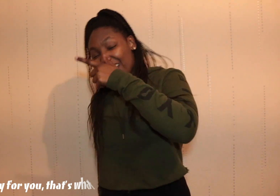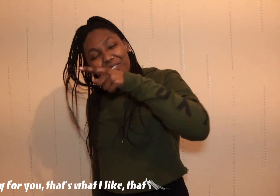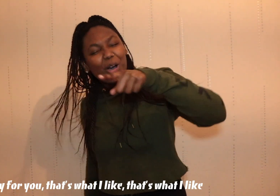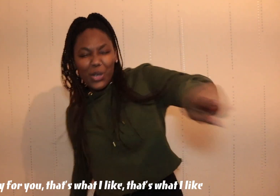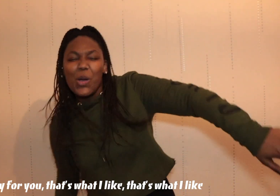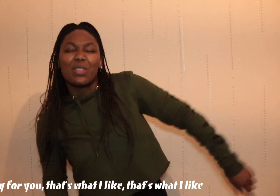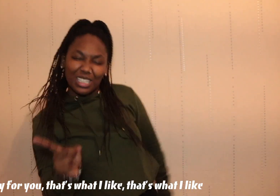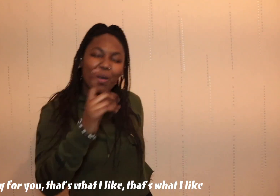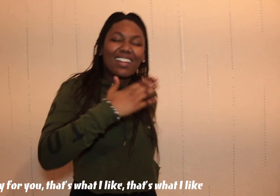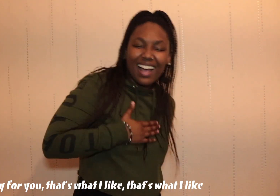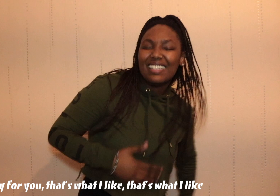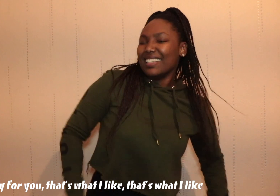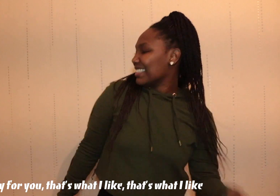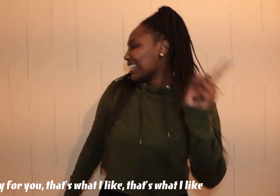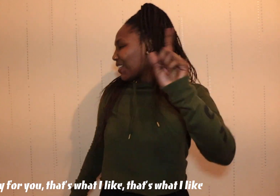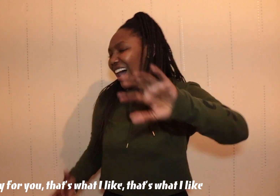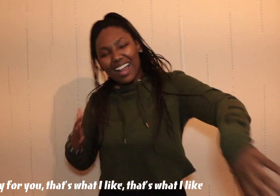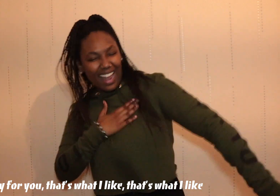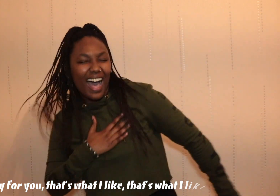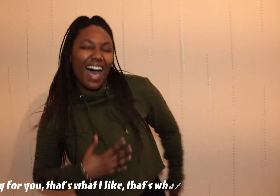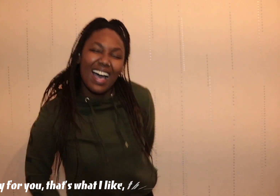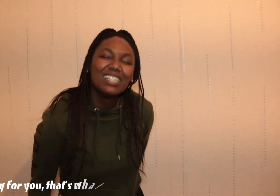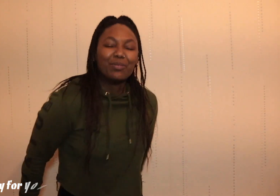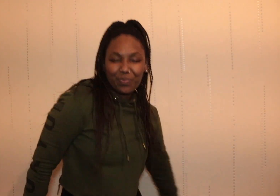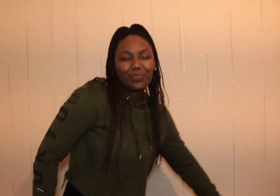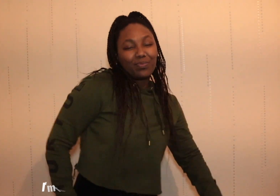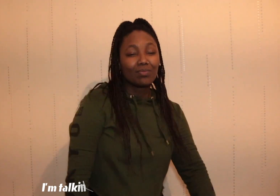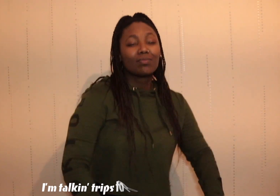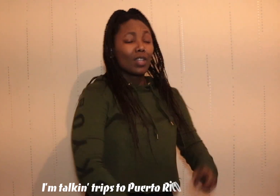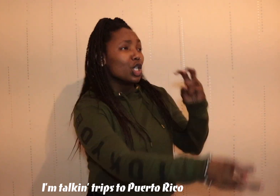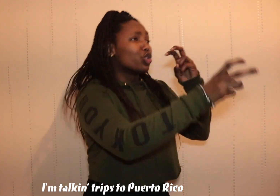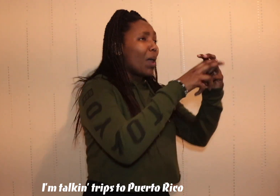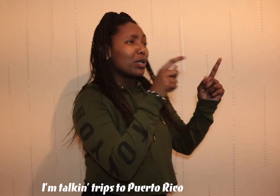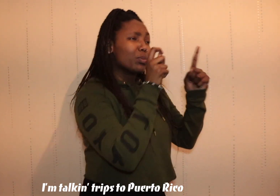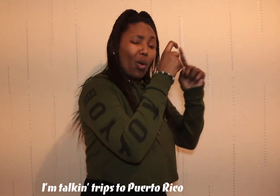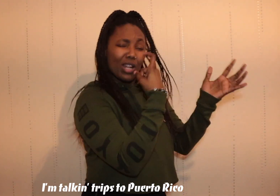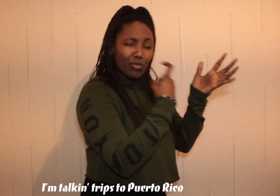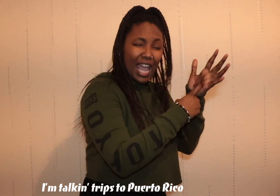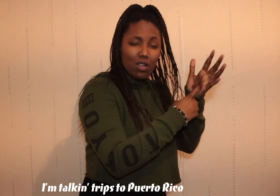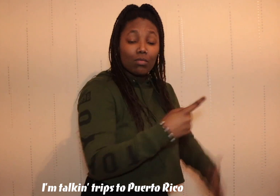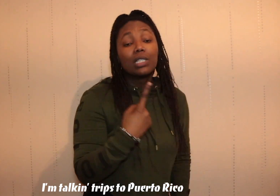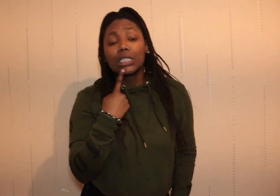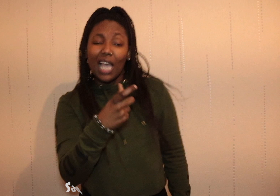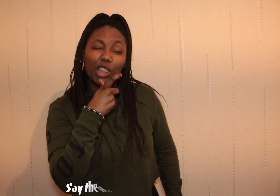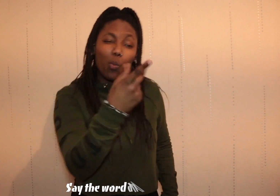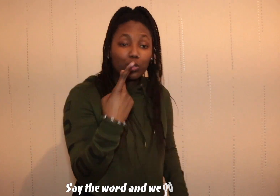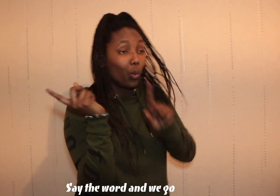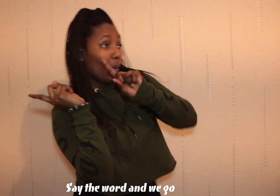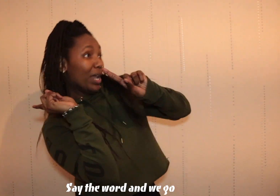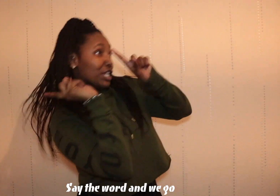for you, that's what I like That's what I like Lucky That's I'm talkin' trips to Puerto Rico Say the word and we